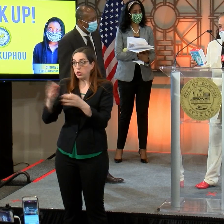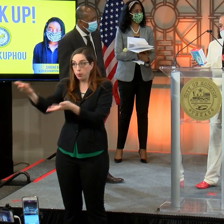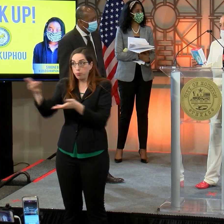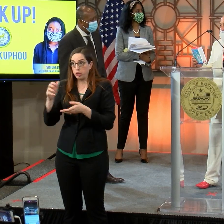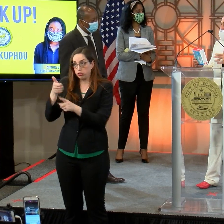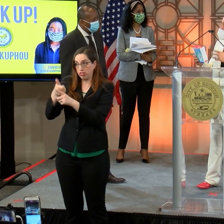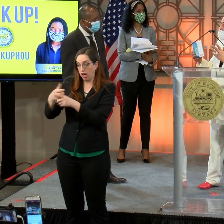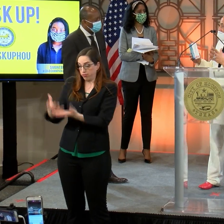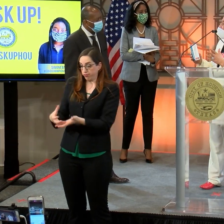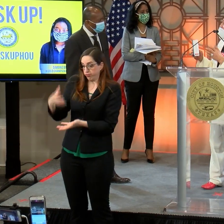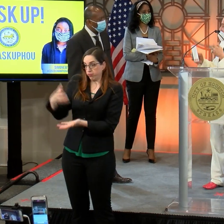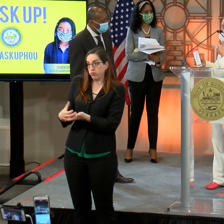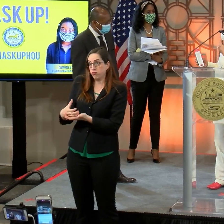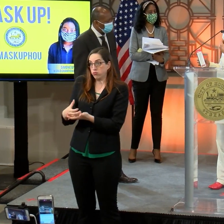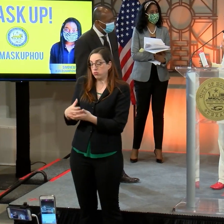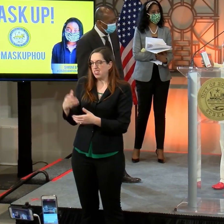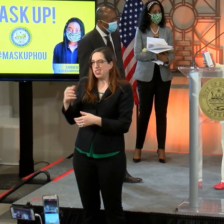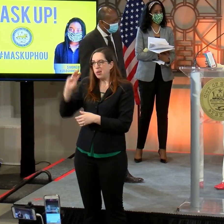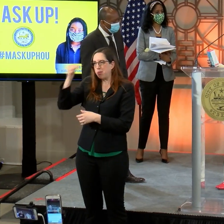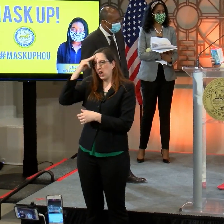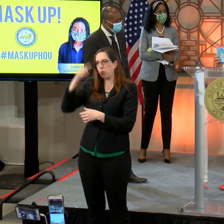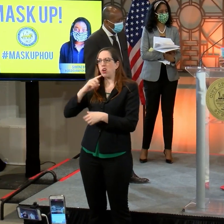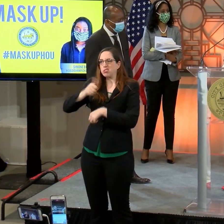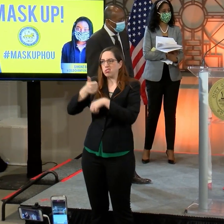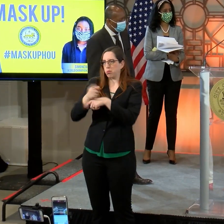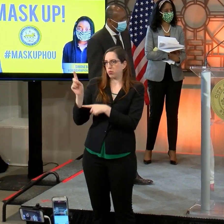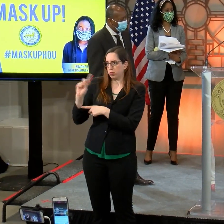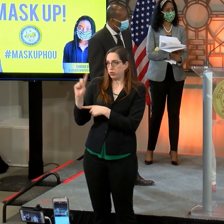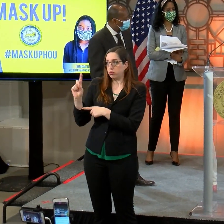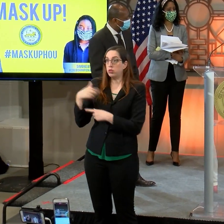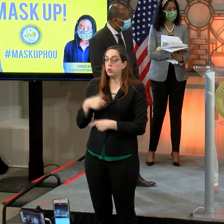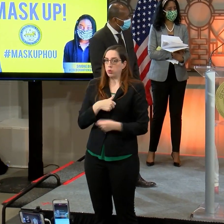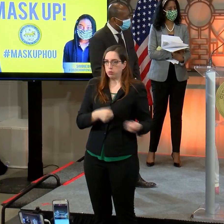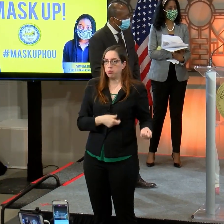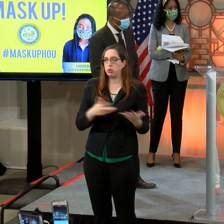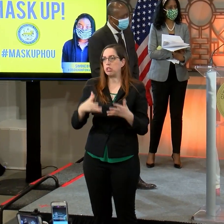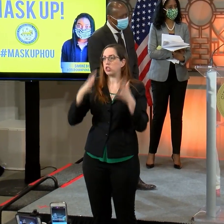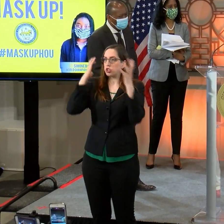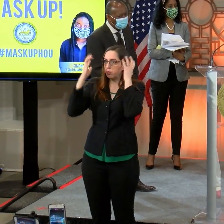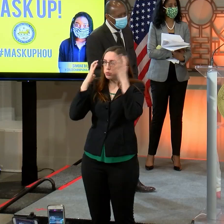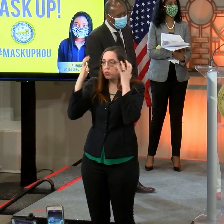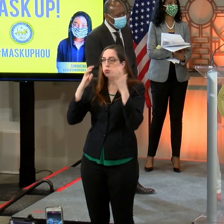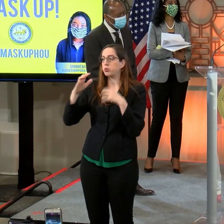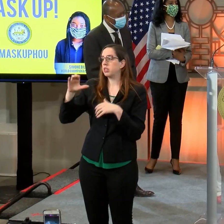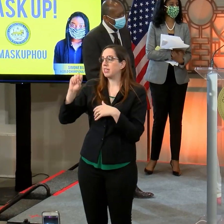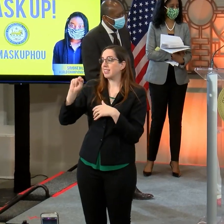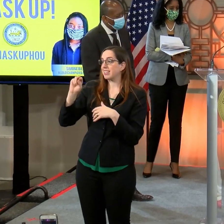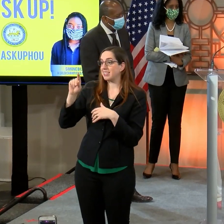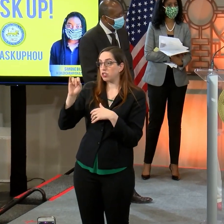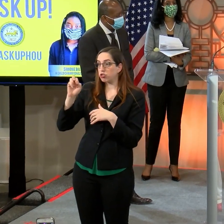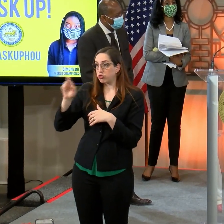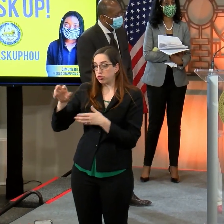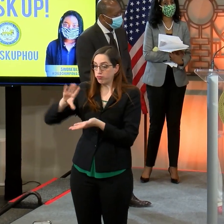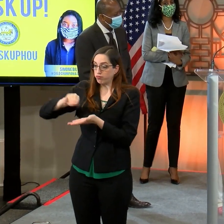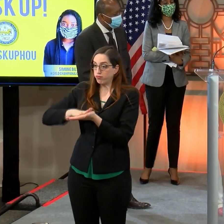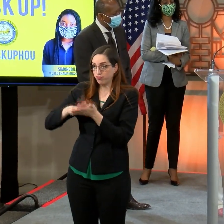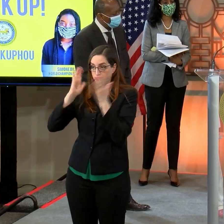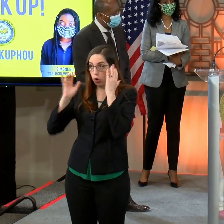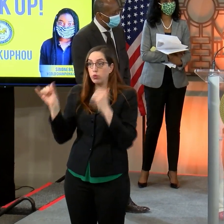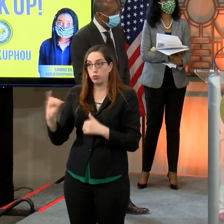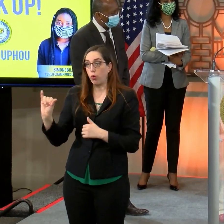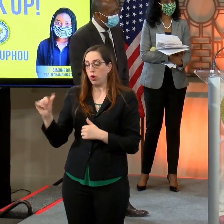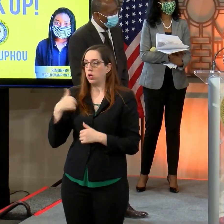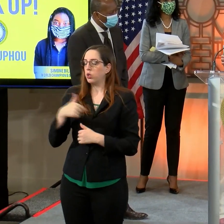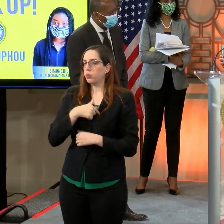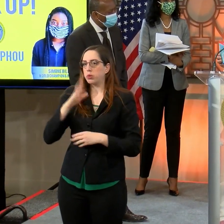bottle. Okay, the mayor will assign the location, and we will bring shampoo and conditioner as well. Okay,